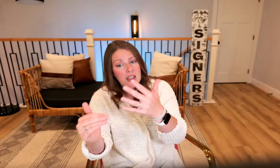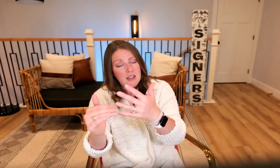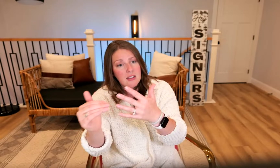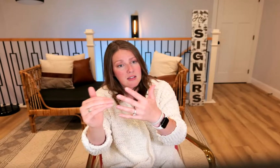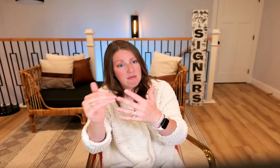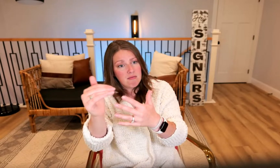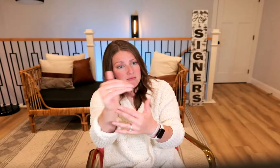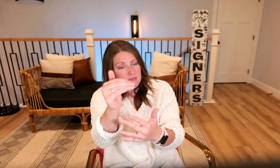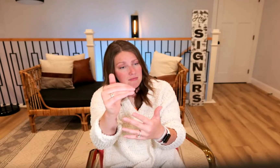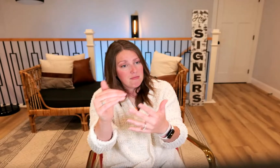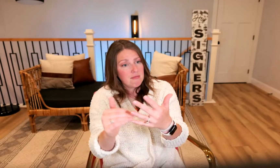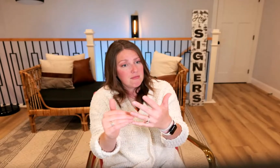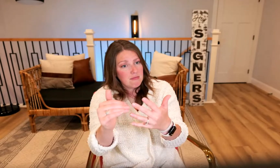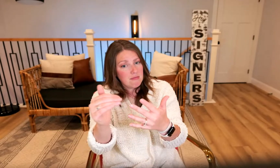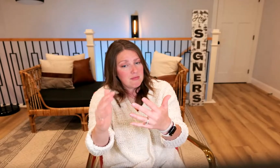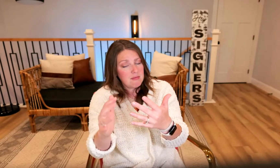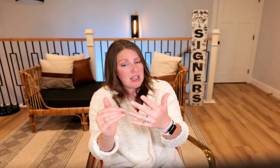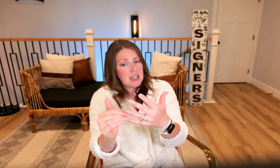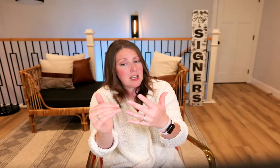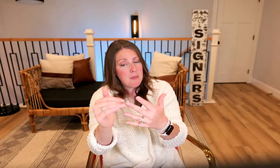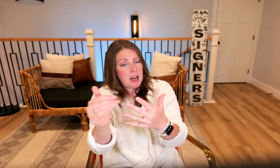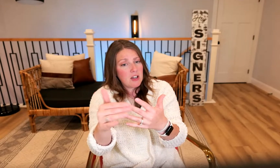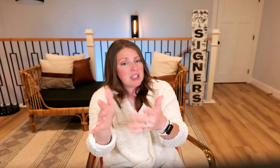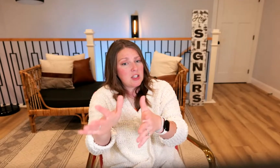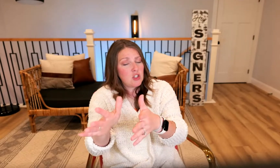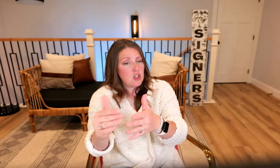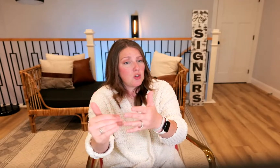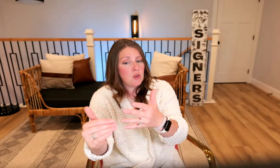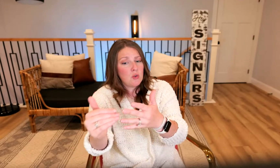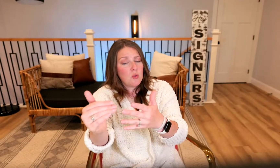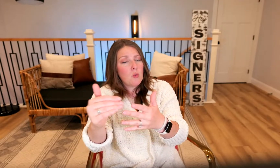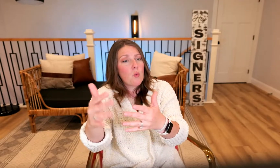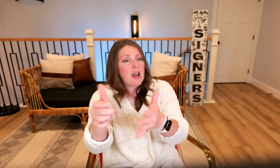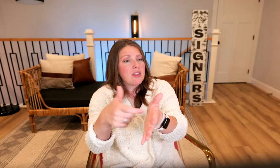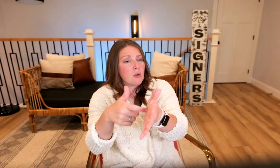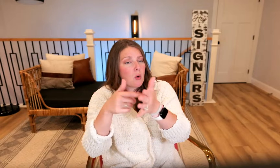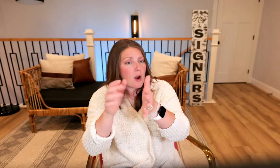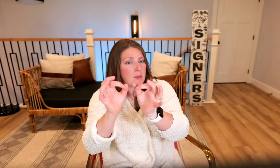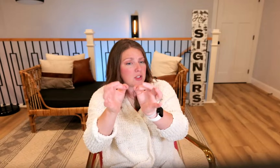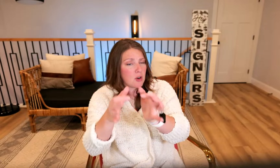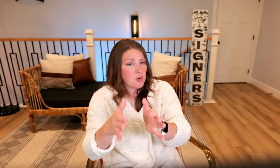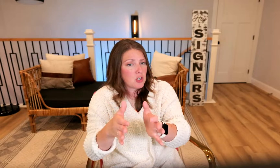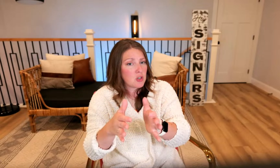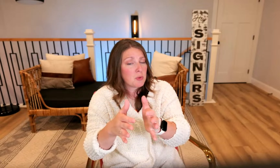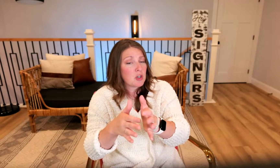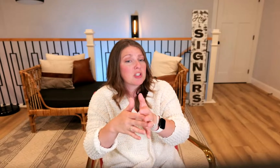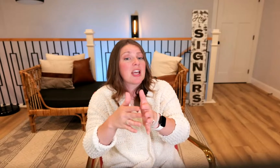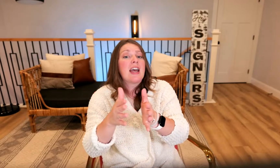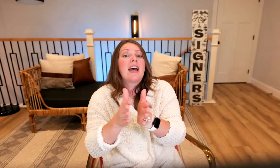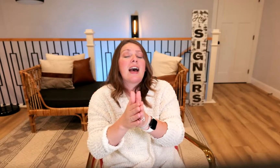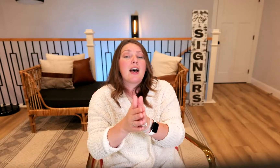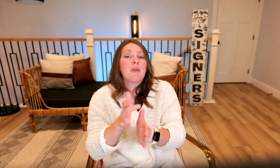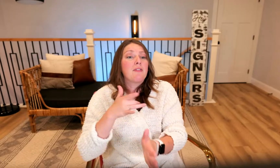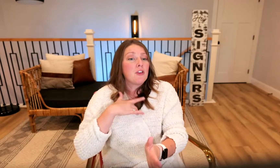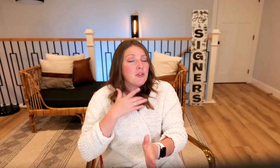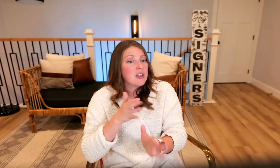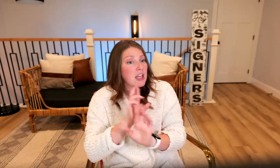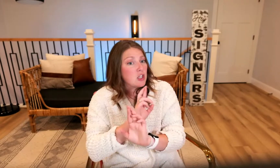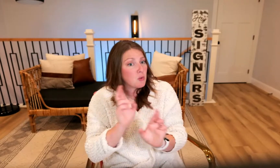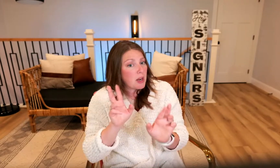is in comparison to what their requirements are for interpreters. If you feel like you're ready